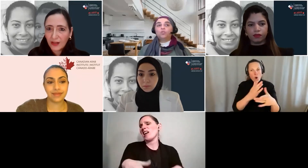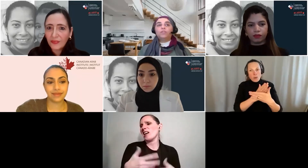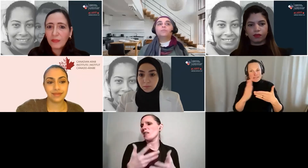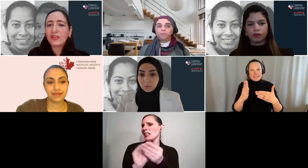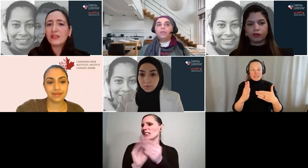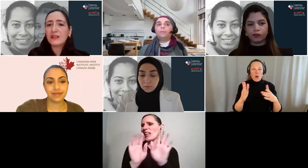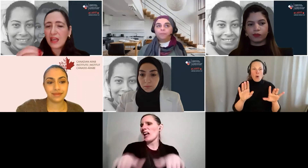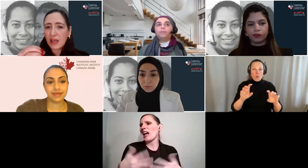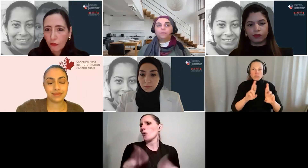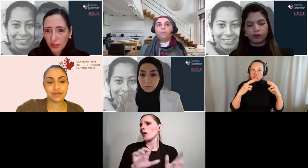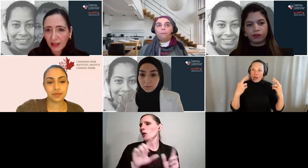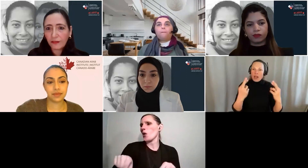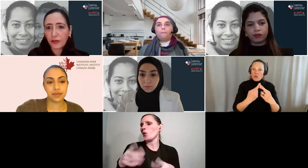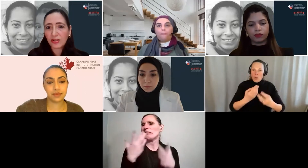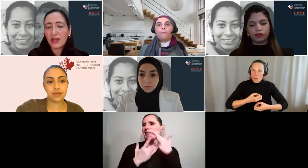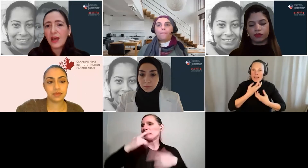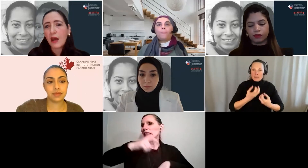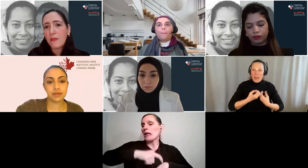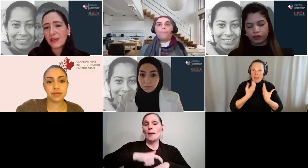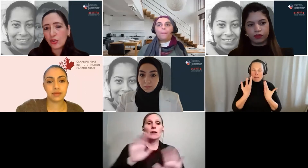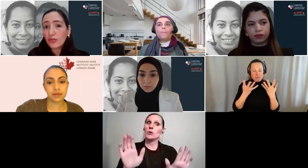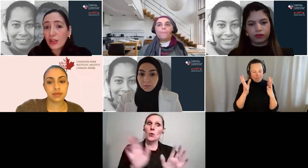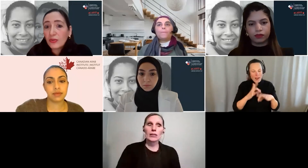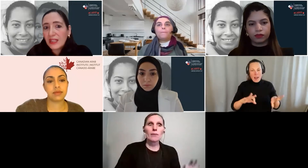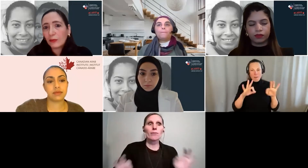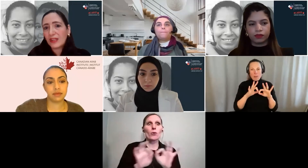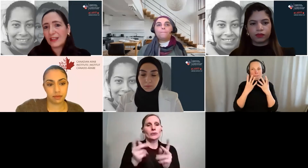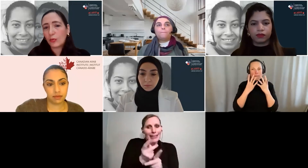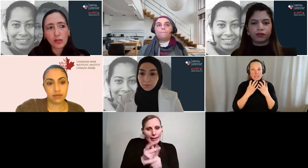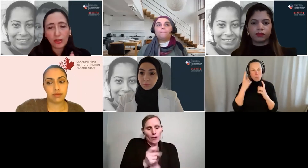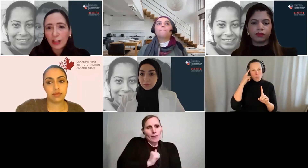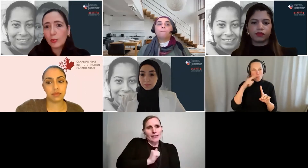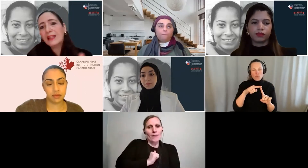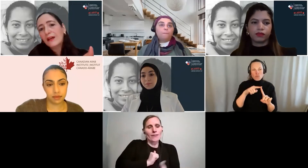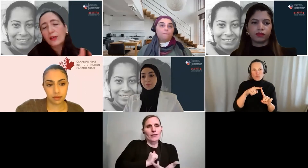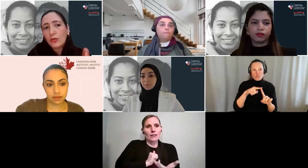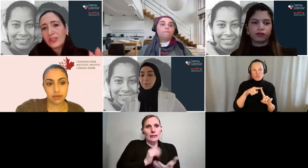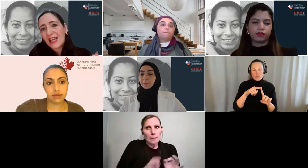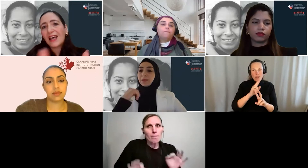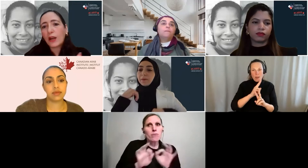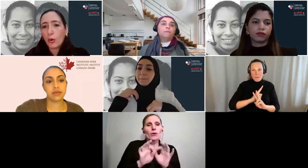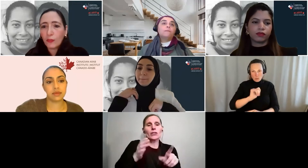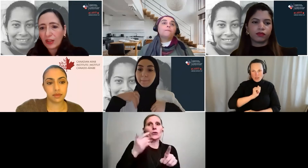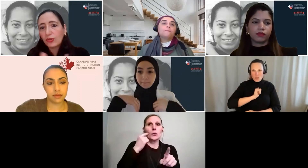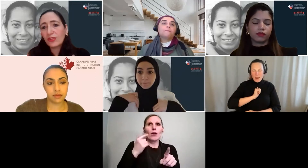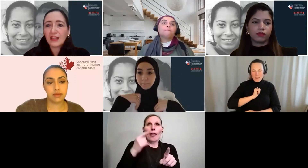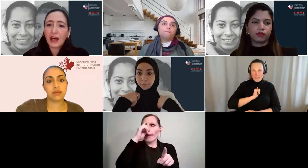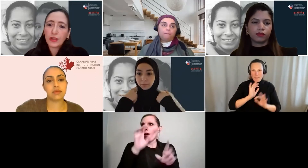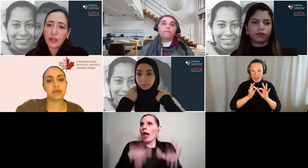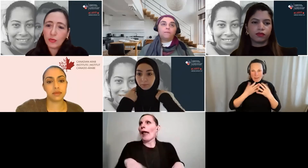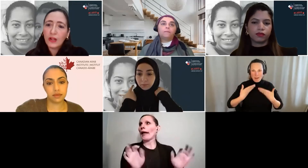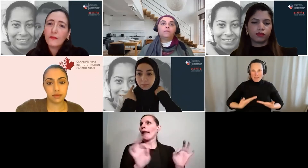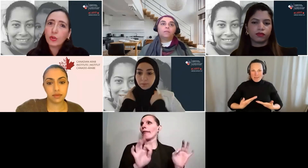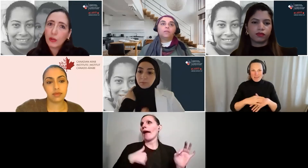important, because it's taking care of yourself first and making sure that you deal with the situation, that you don't take that home, that you don't take